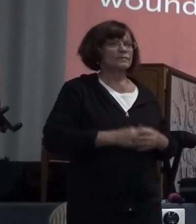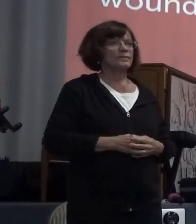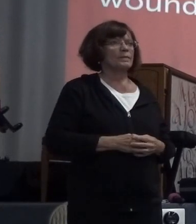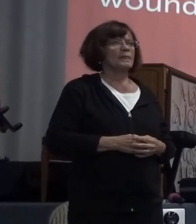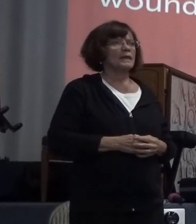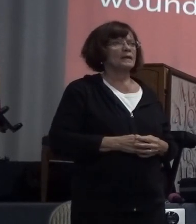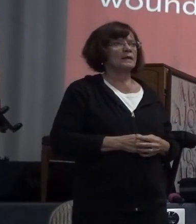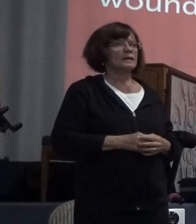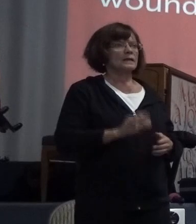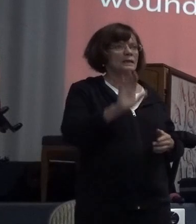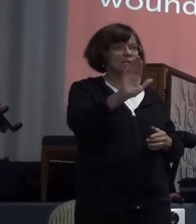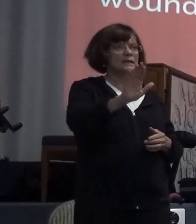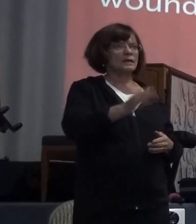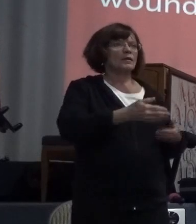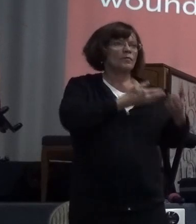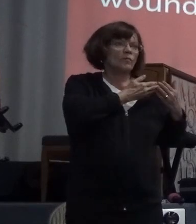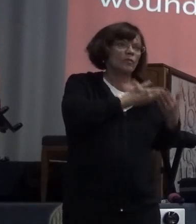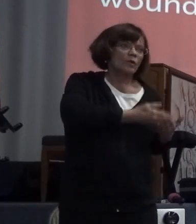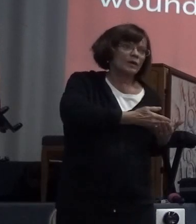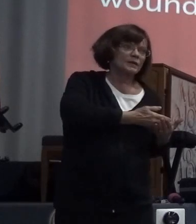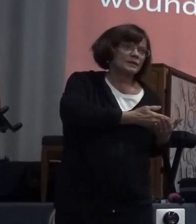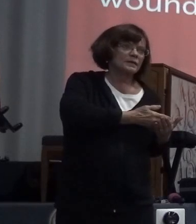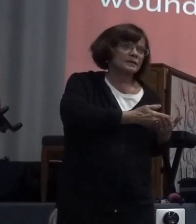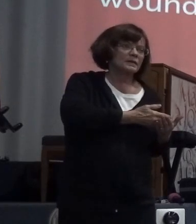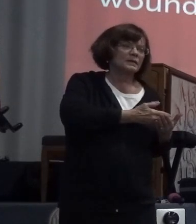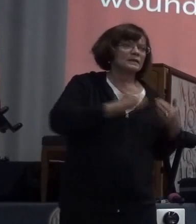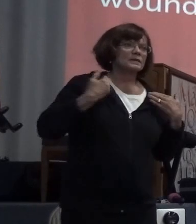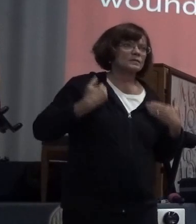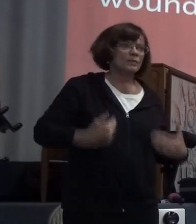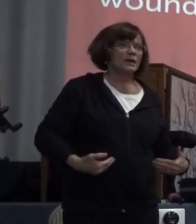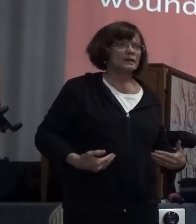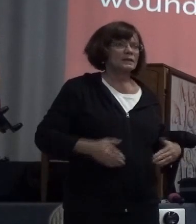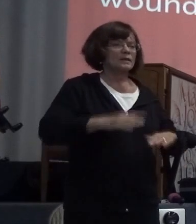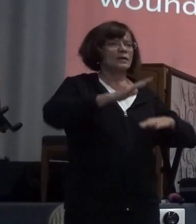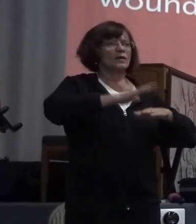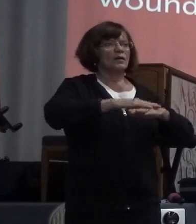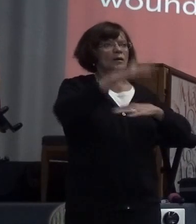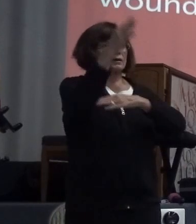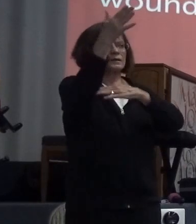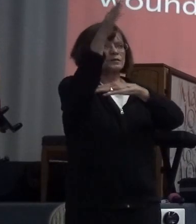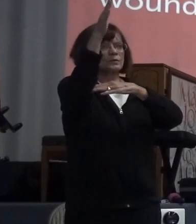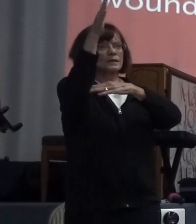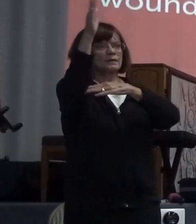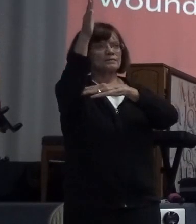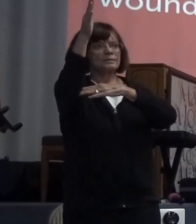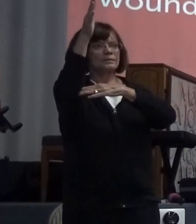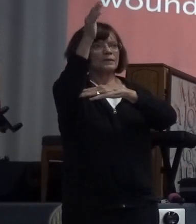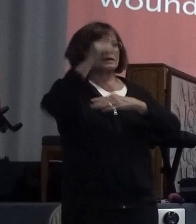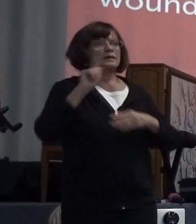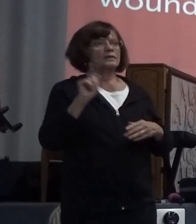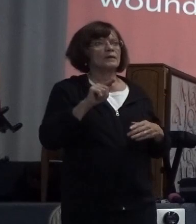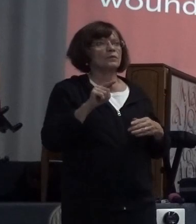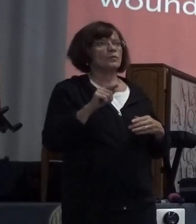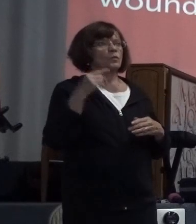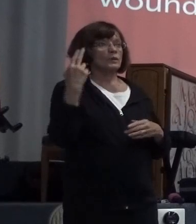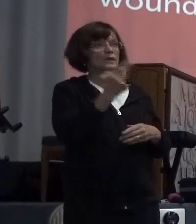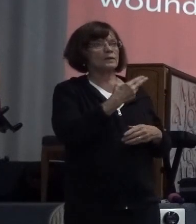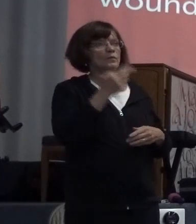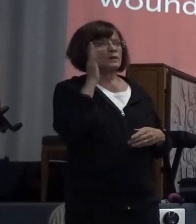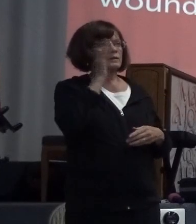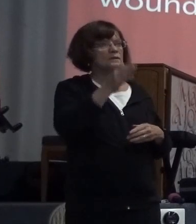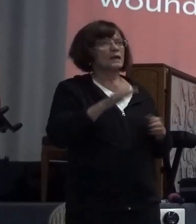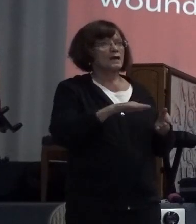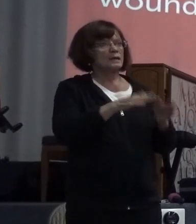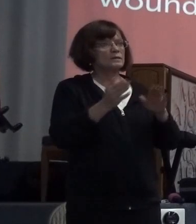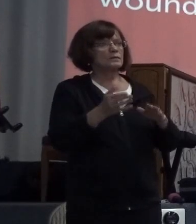He himself bore our sins to his body on a tree, that we might die to sin and live to righteousness. By his wounds you